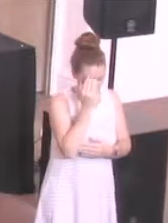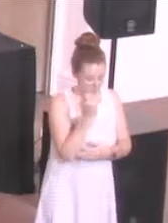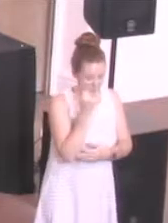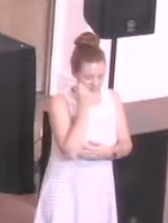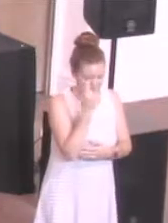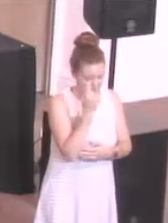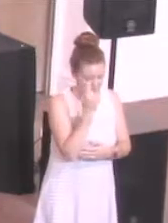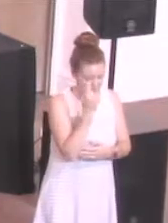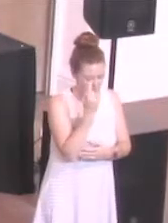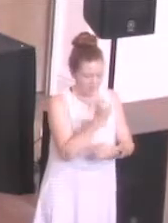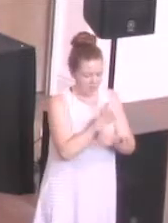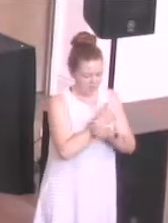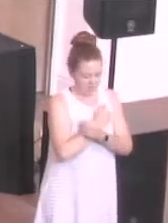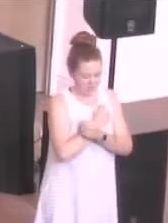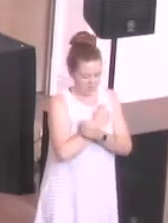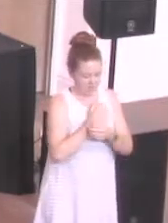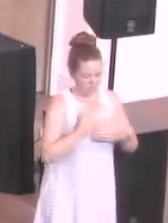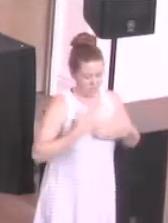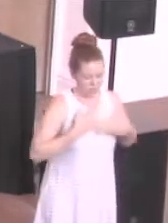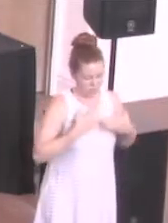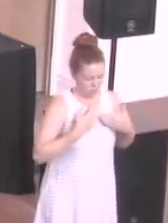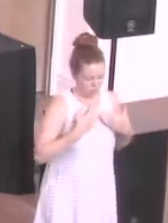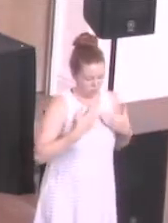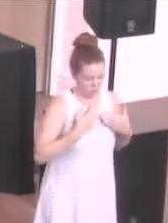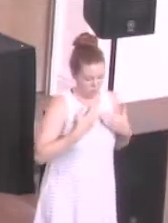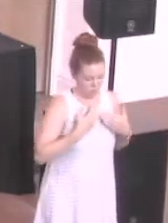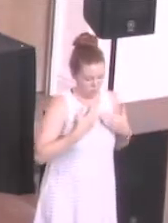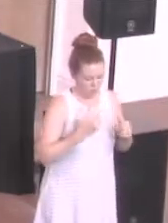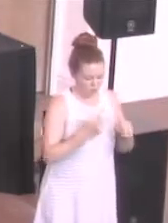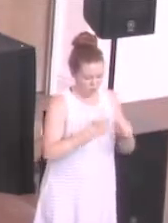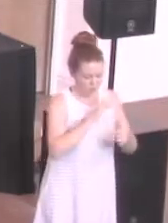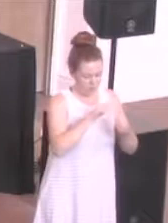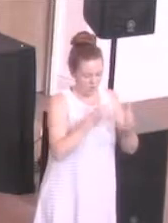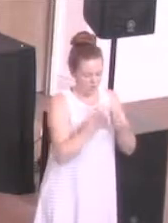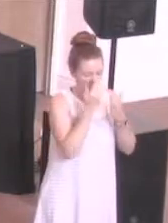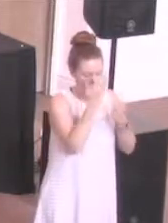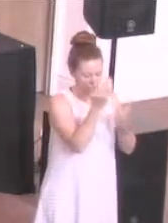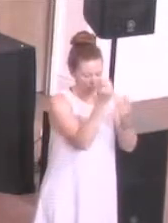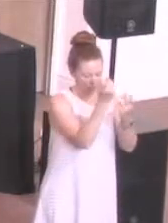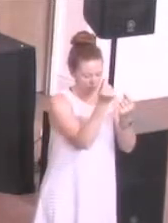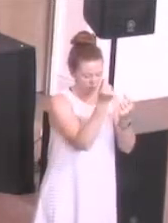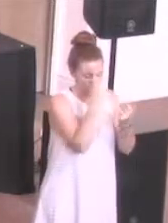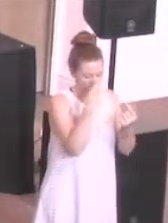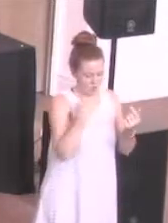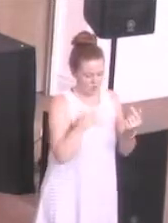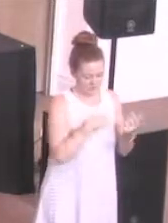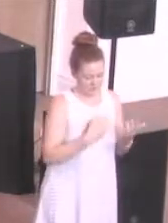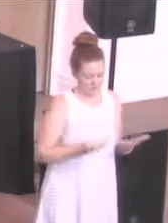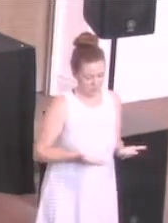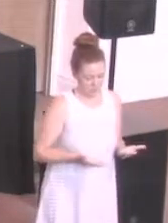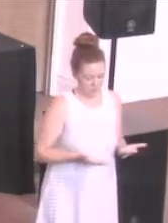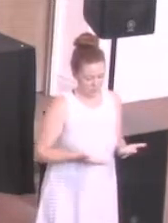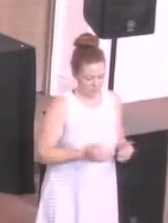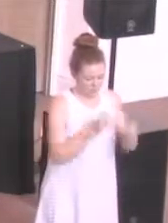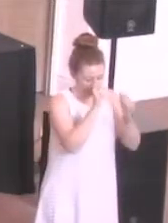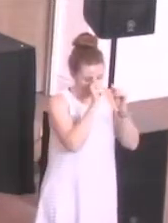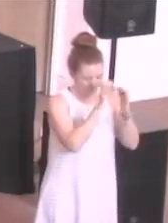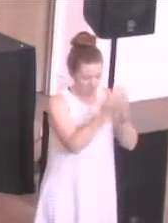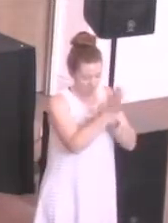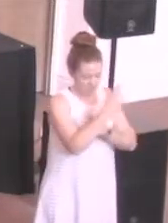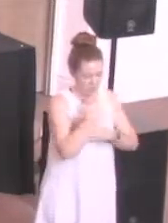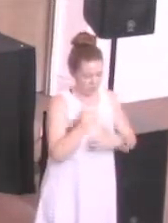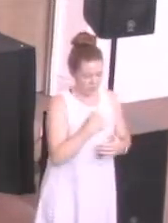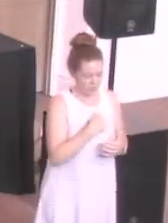the love, the joy, and all that you have done for us. So Father God, we love you